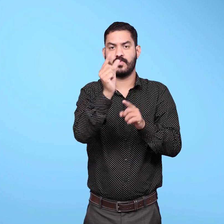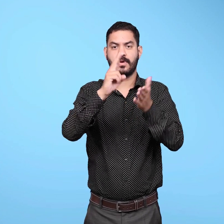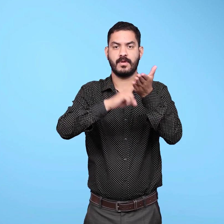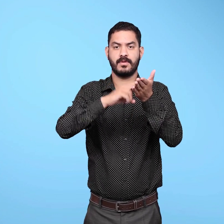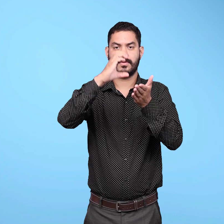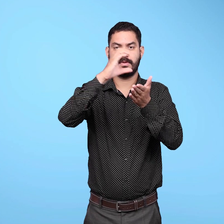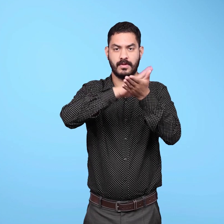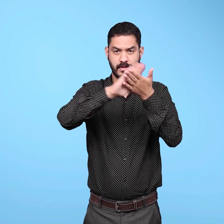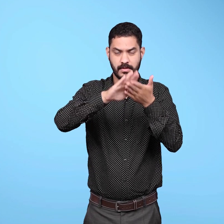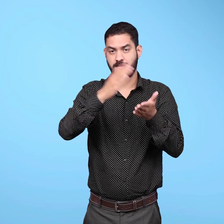coins.